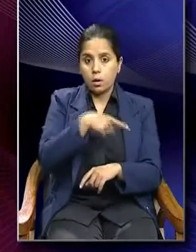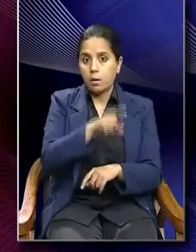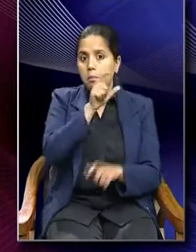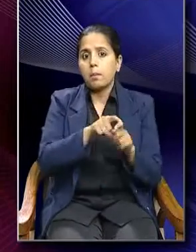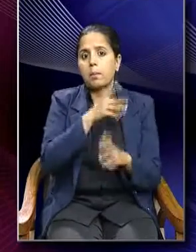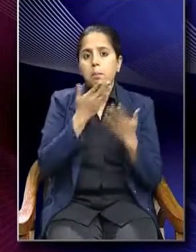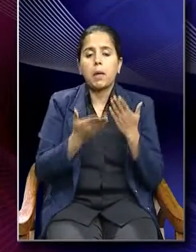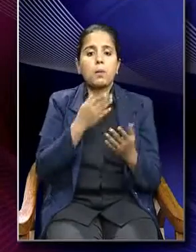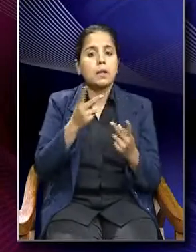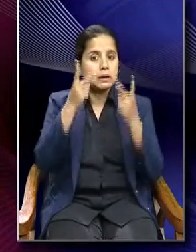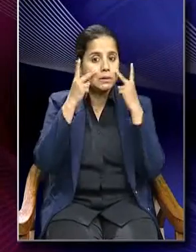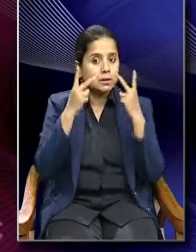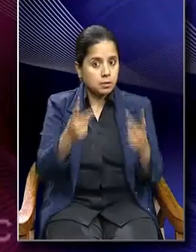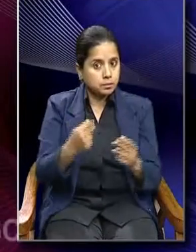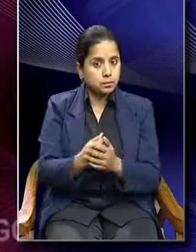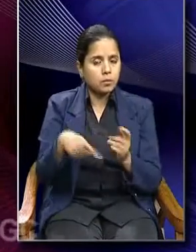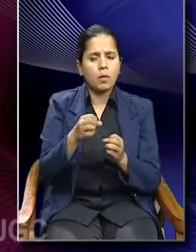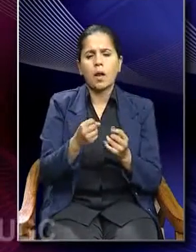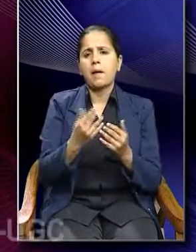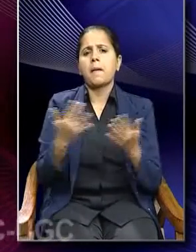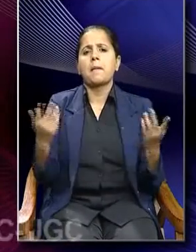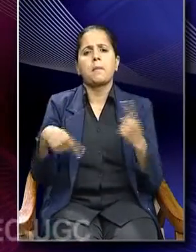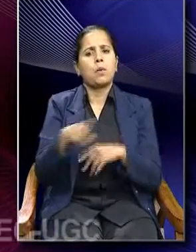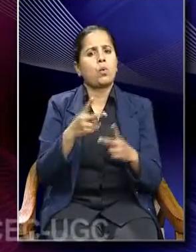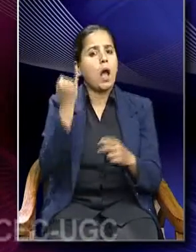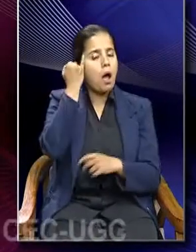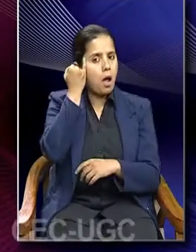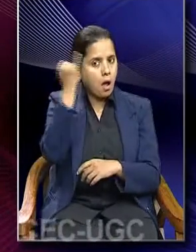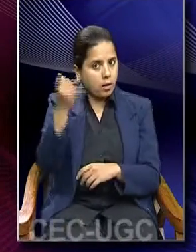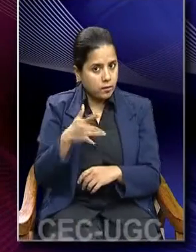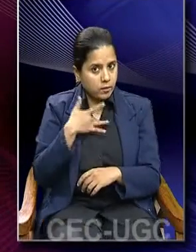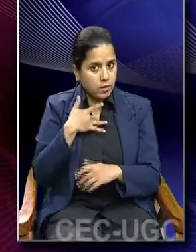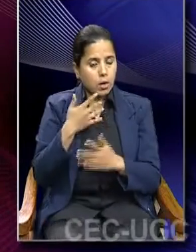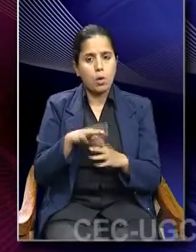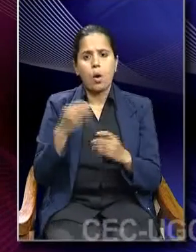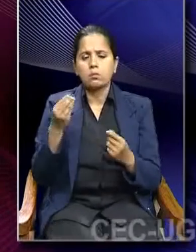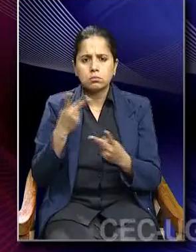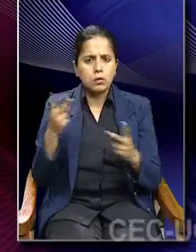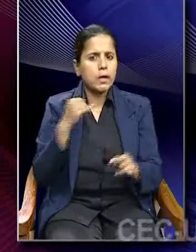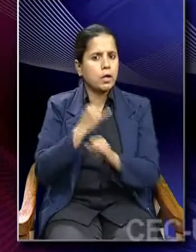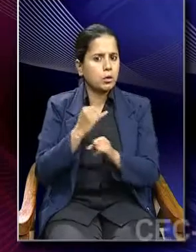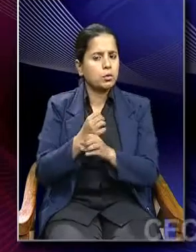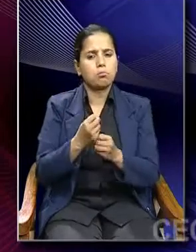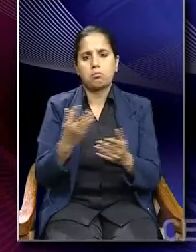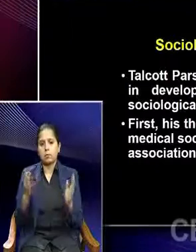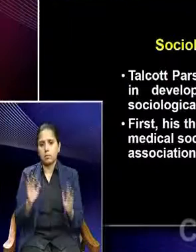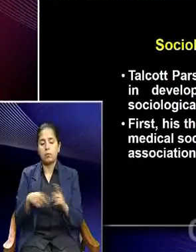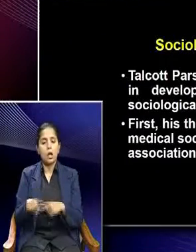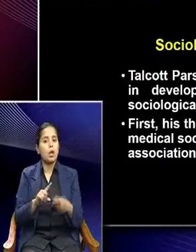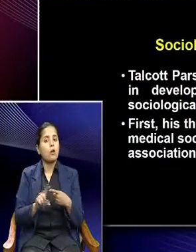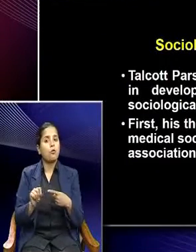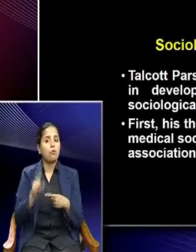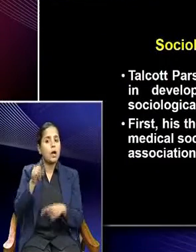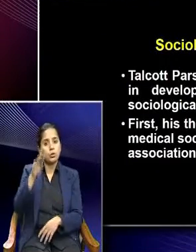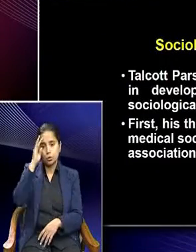be looking into a number of ideas and number of institutions. The first theory which